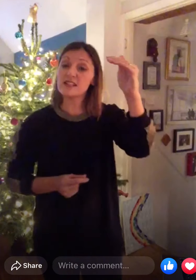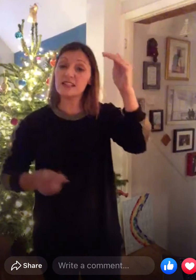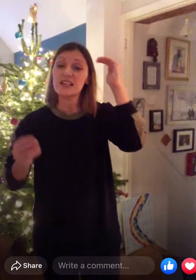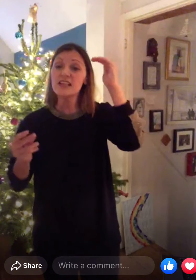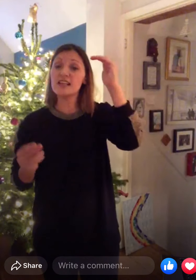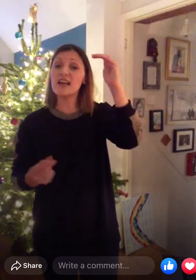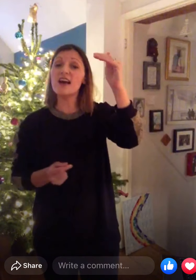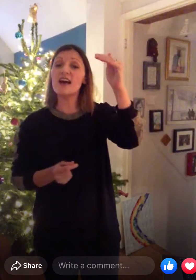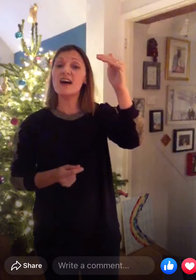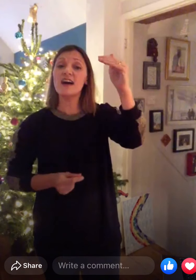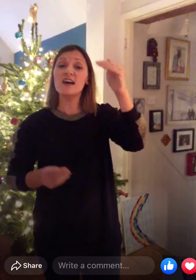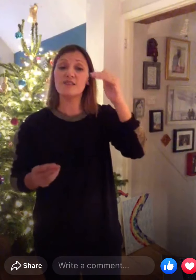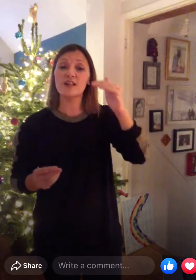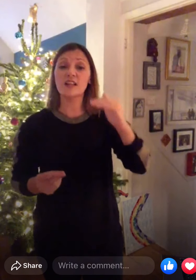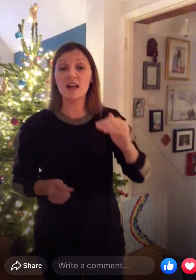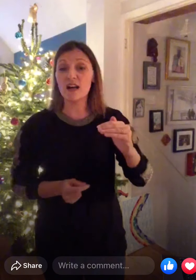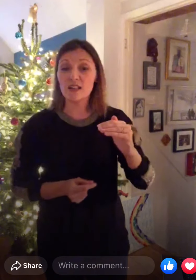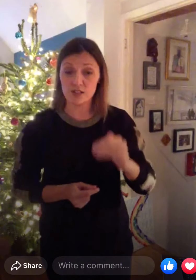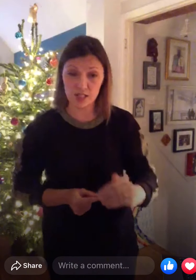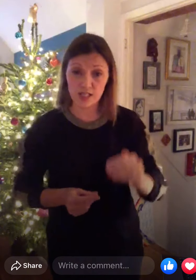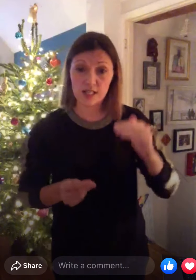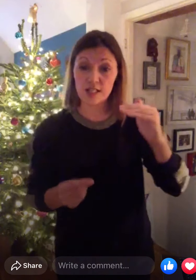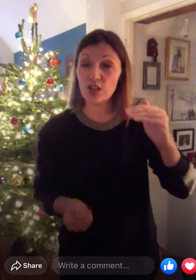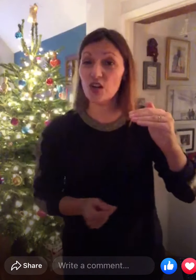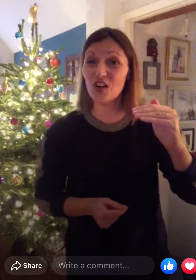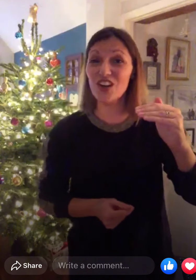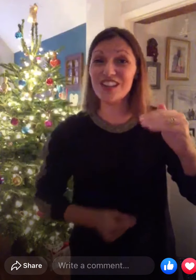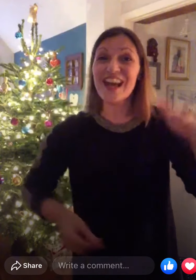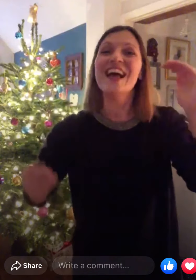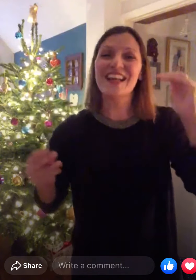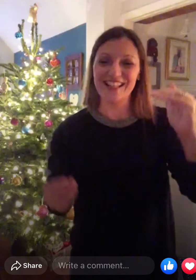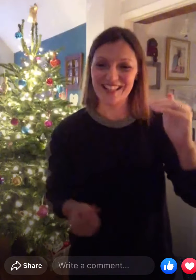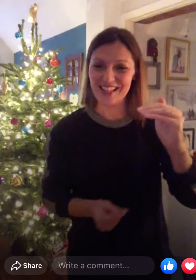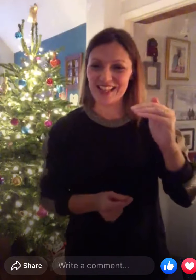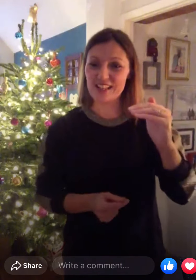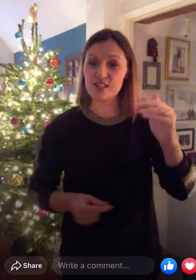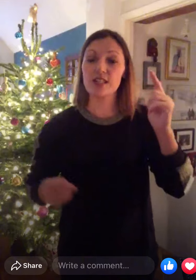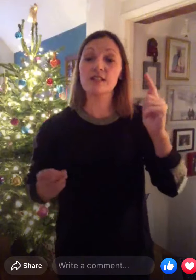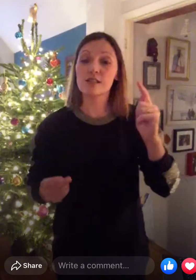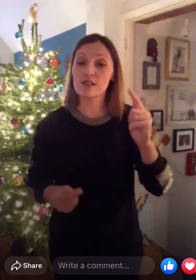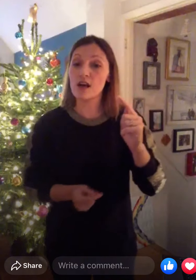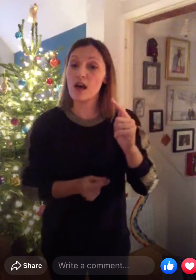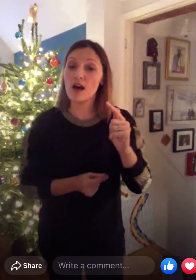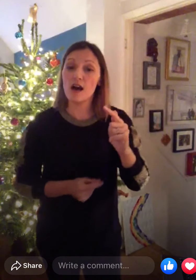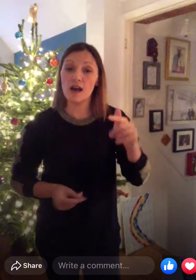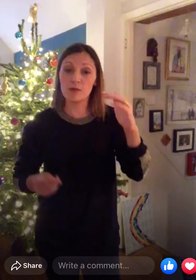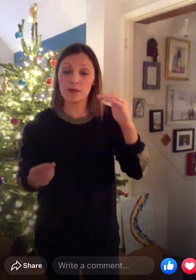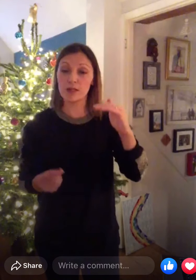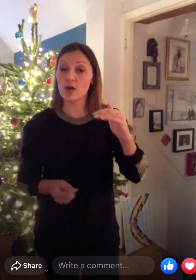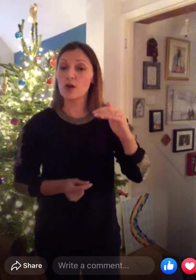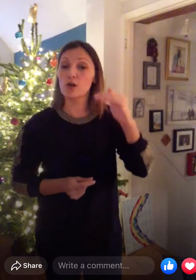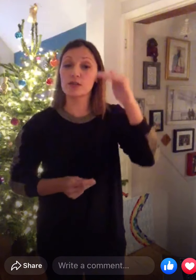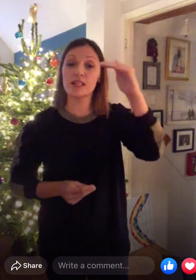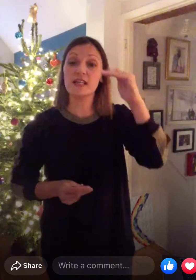the everlasting Lord. Late in time behold him